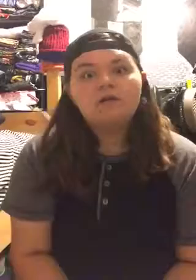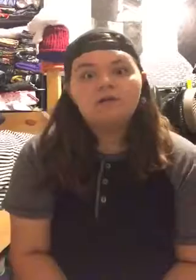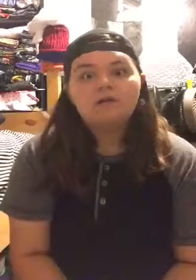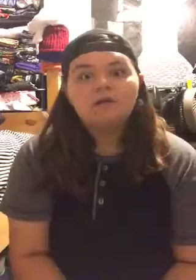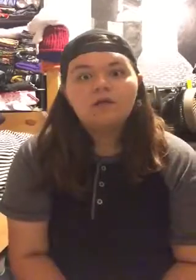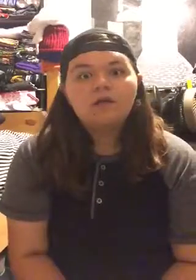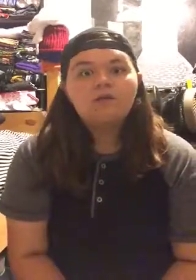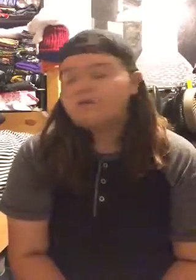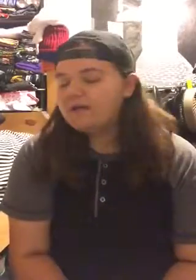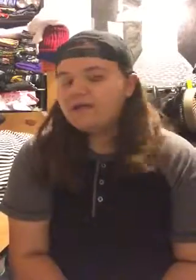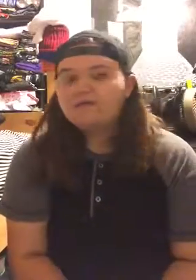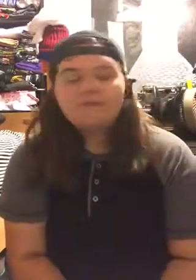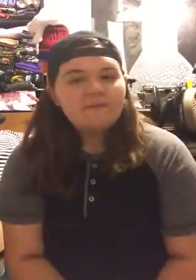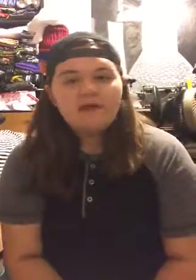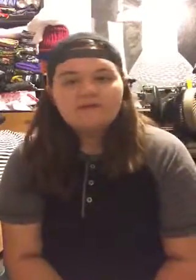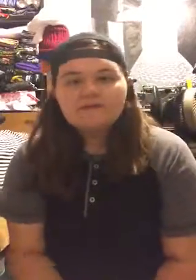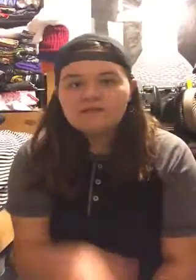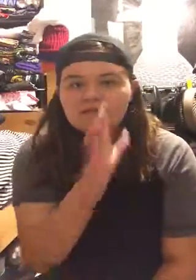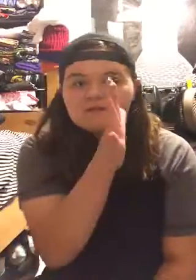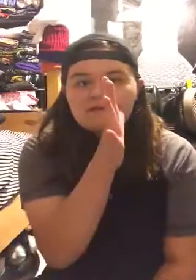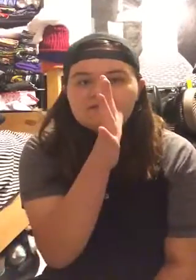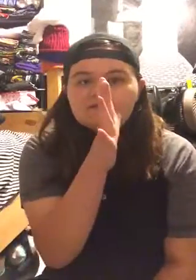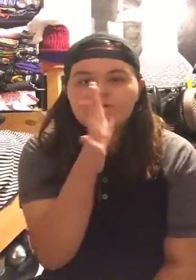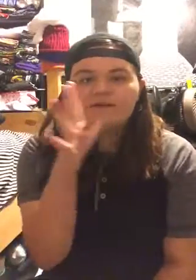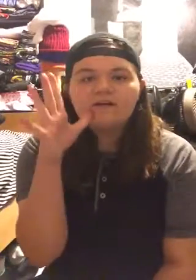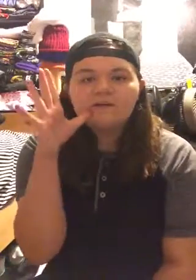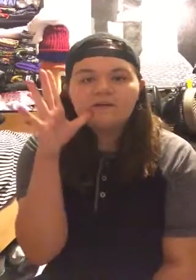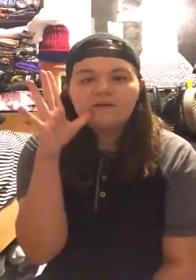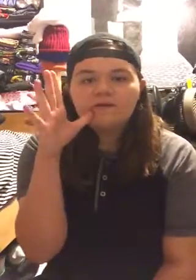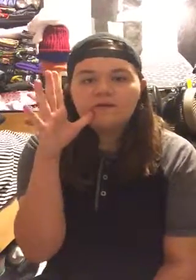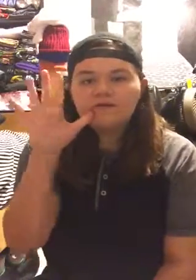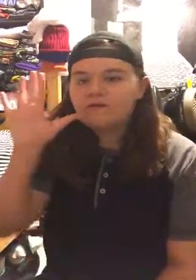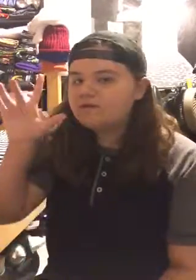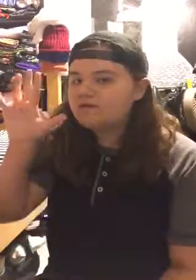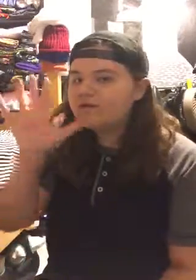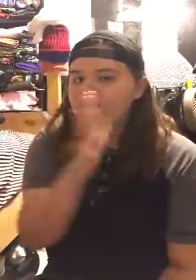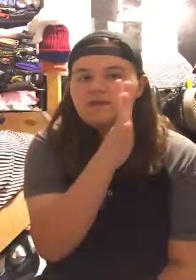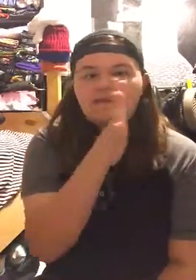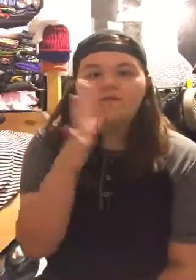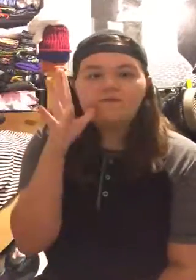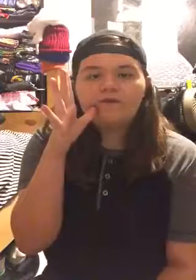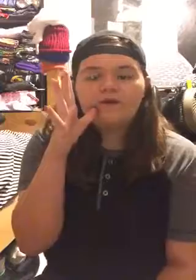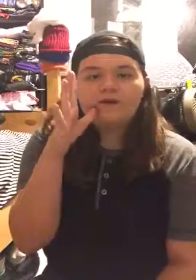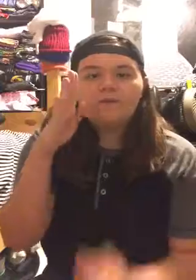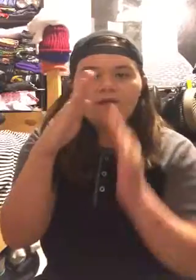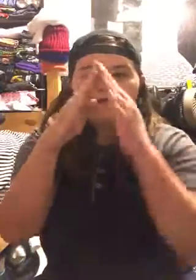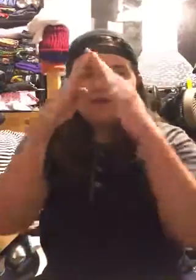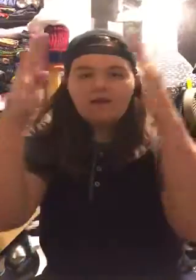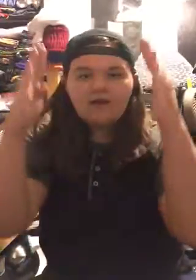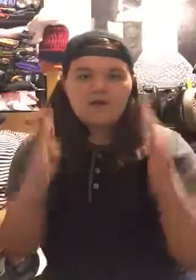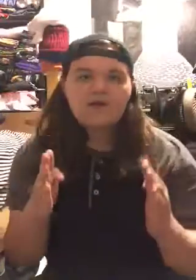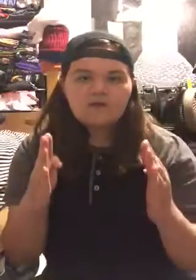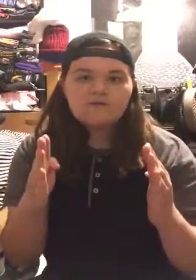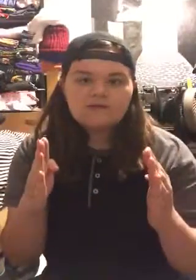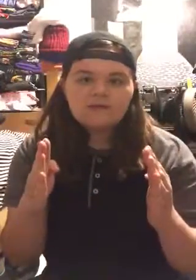Barn. Farmhouse. So it's farm with your little 5 hand, farm house.